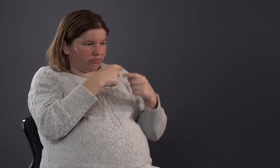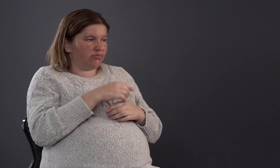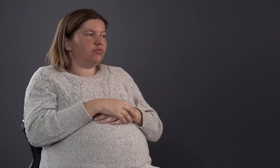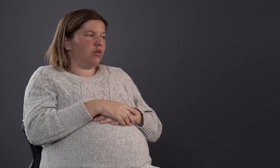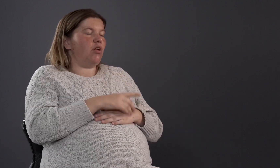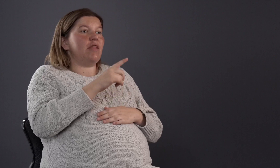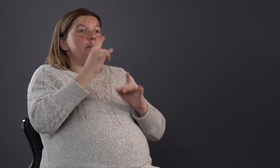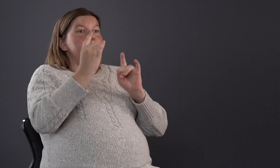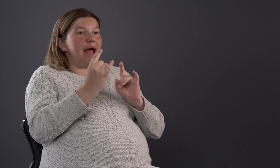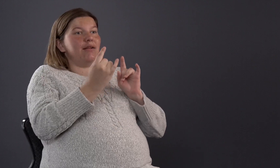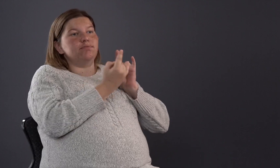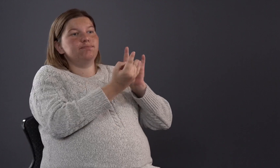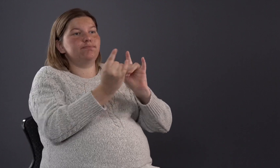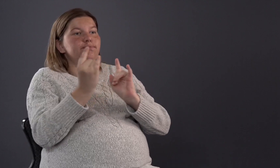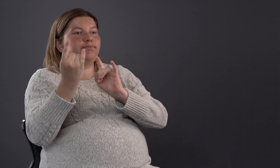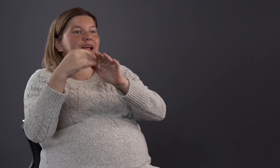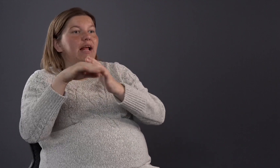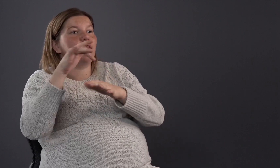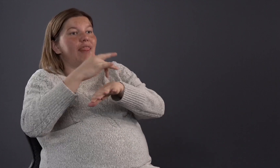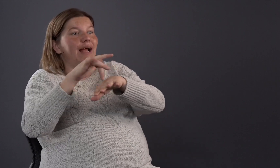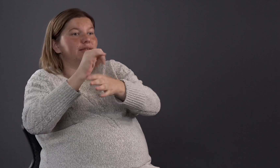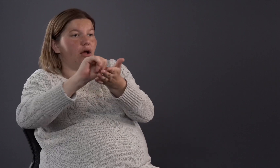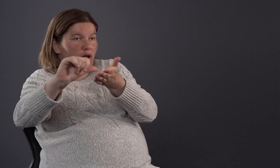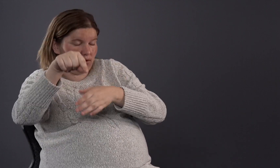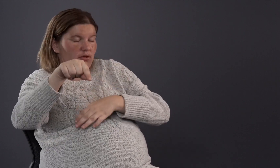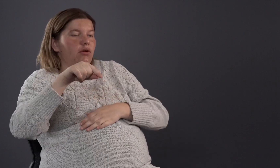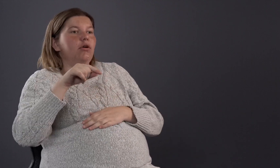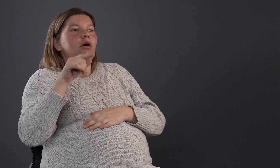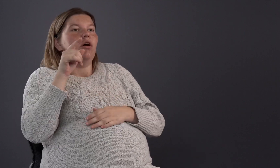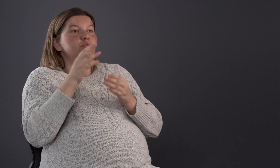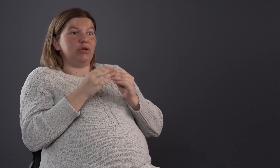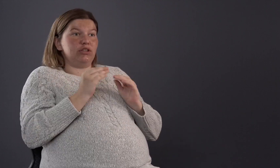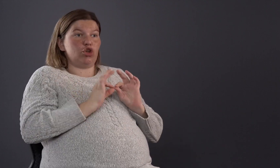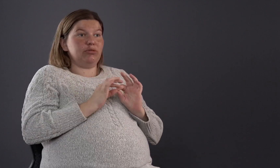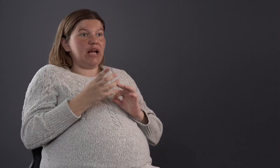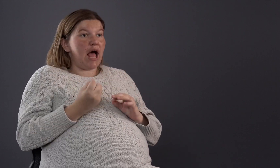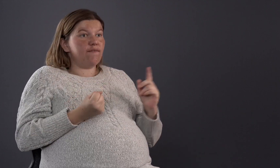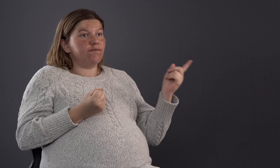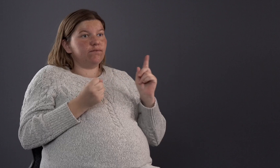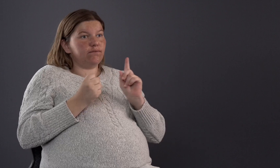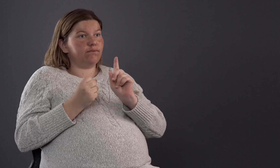Well, you'd expect an interpreter to be there, explaining what was going on, right up until you go under and enter the